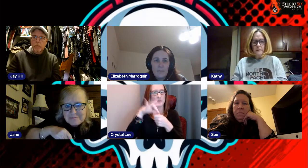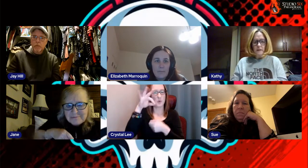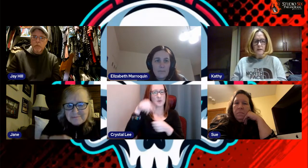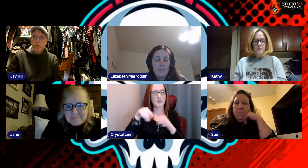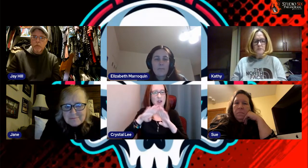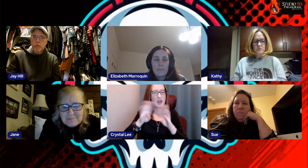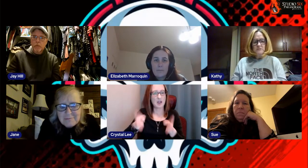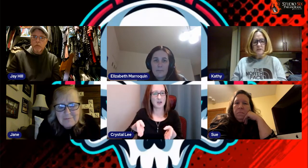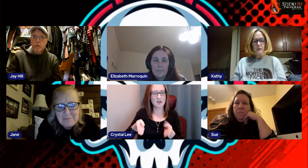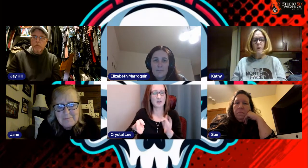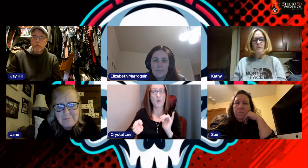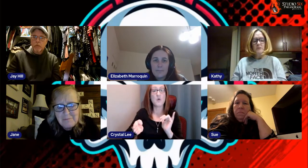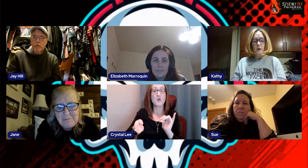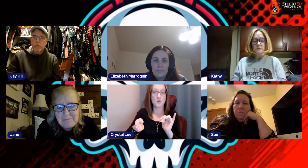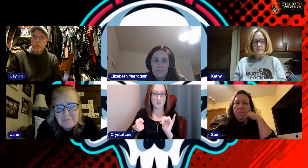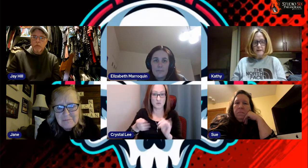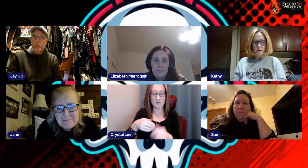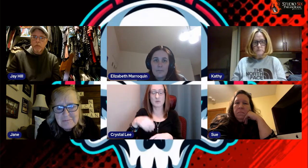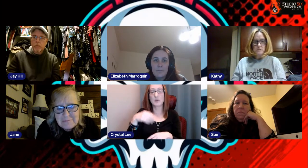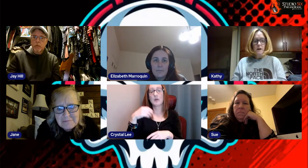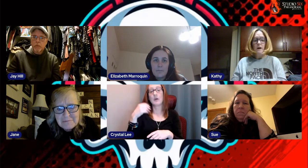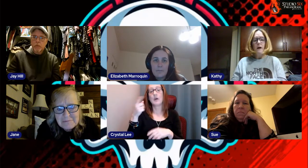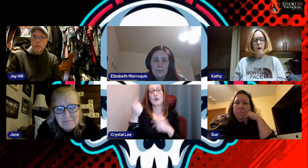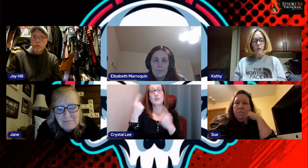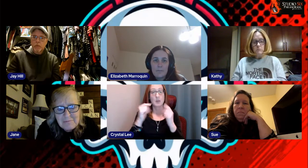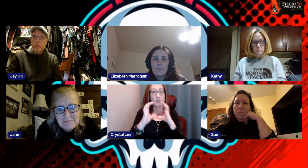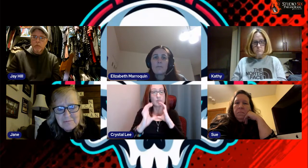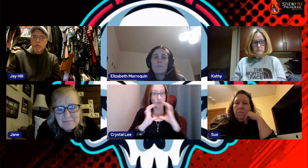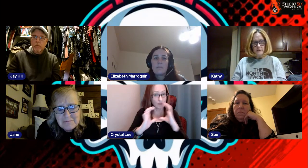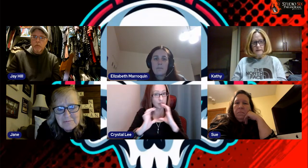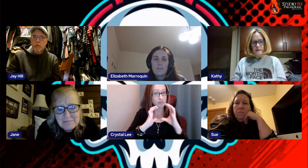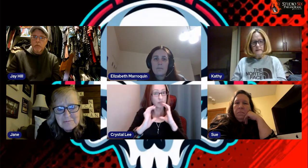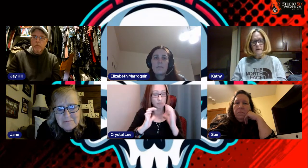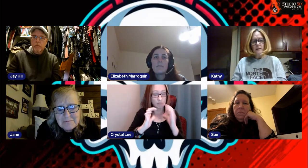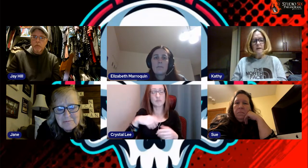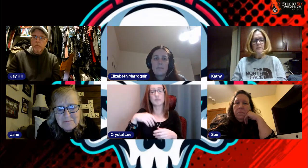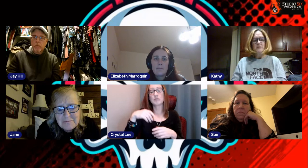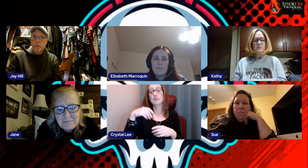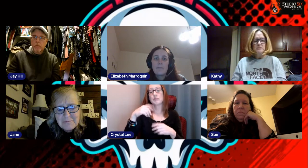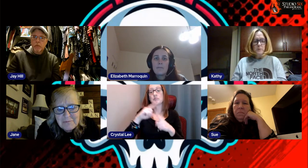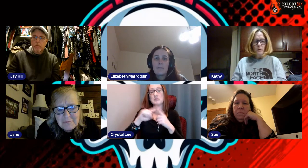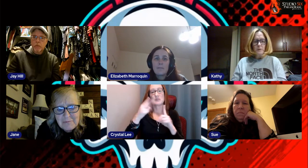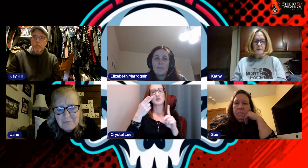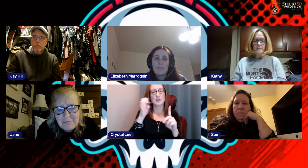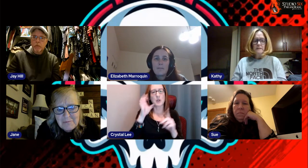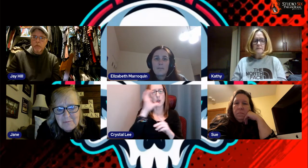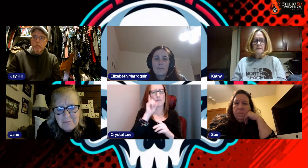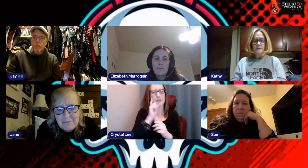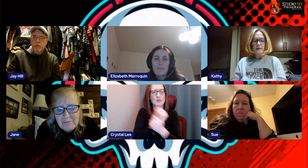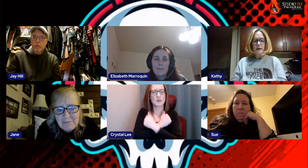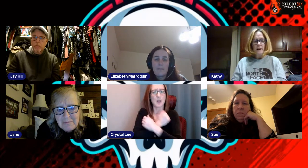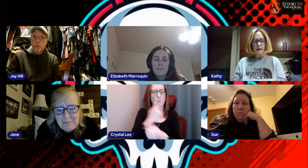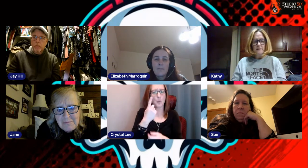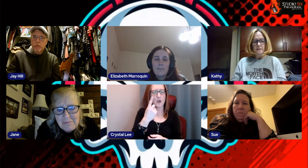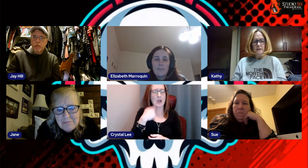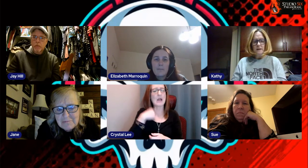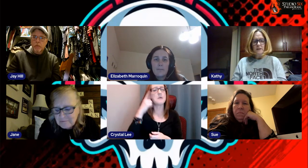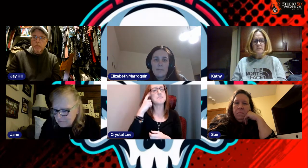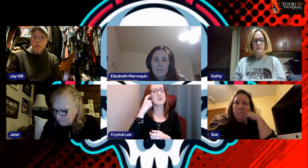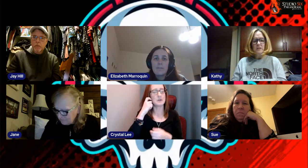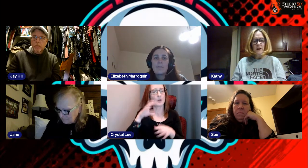happening. So she said, oh, there's a ghost in the house. Oh, really? So she spoke with it.